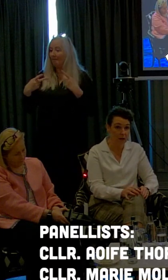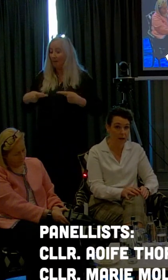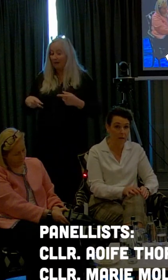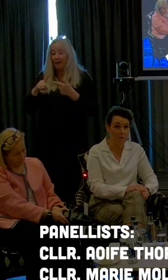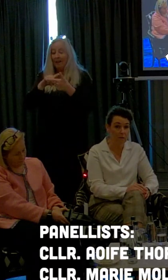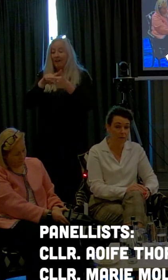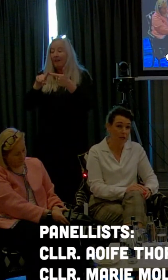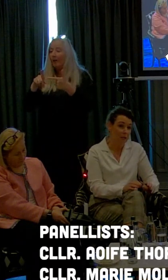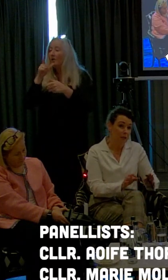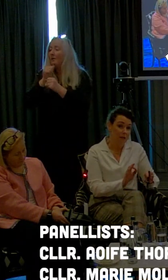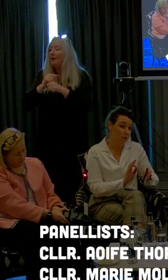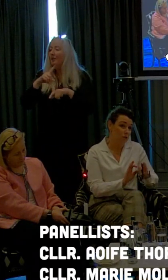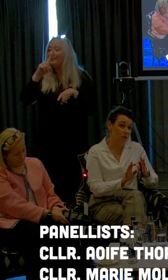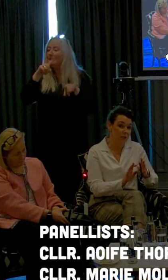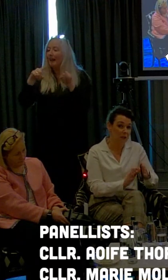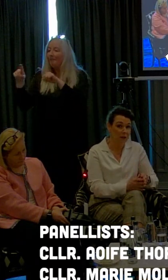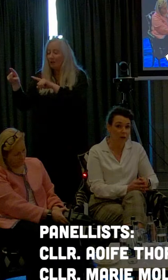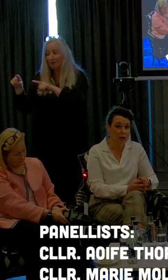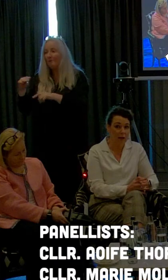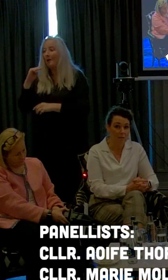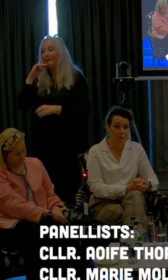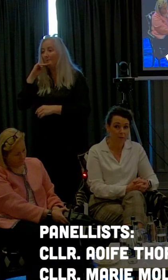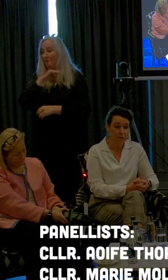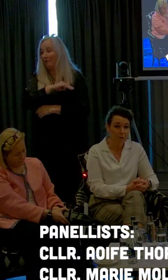sure. It's critical.